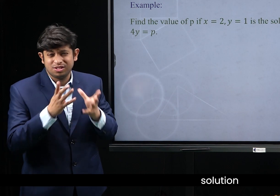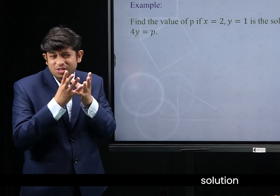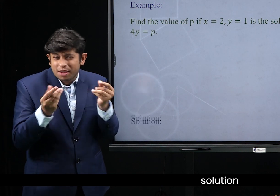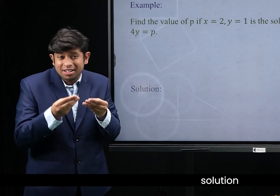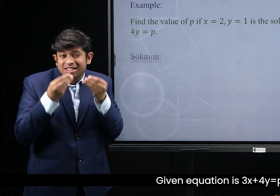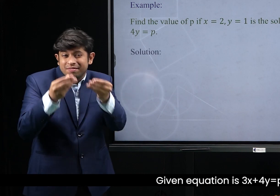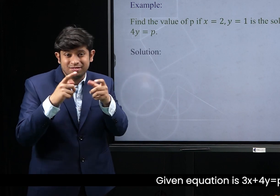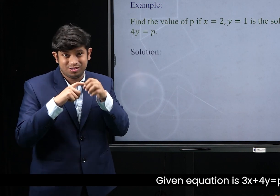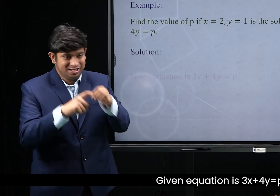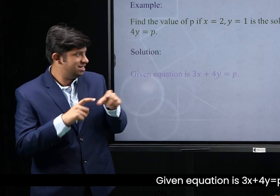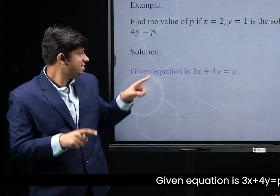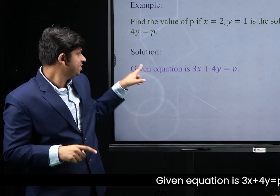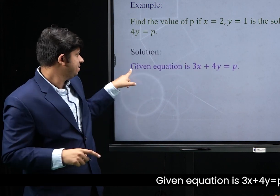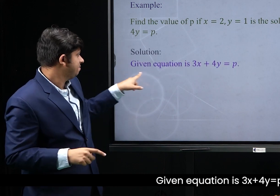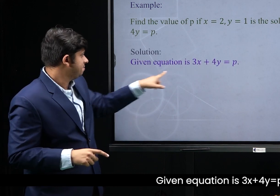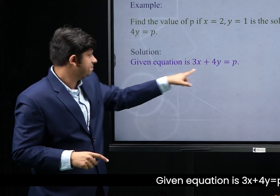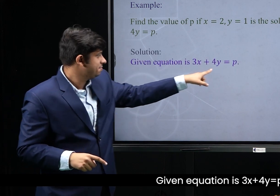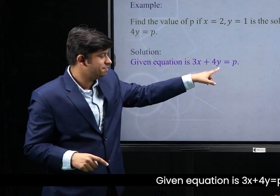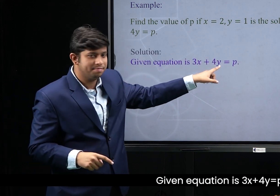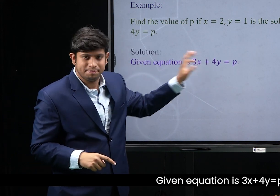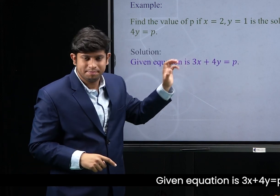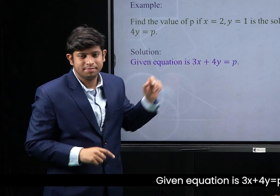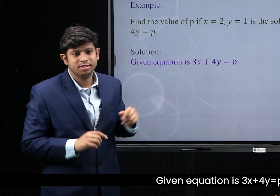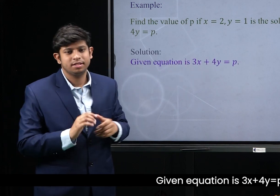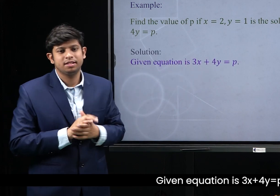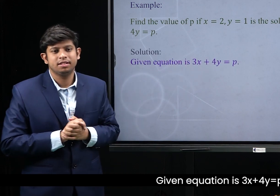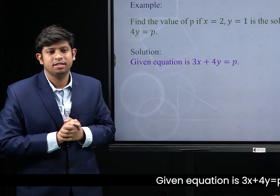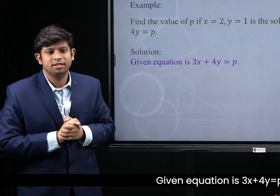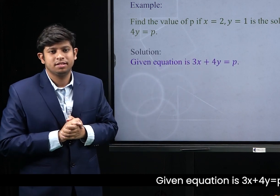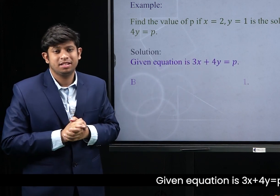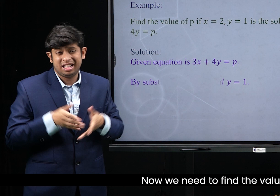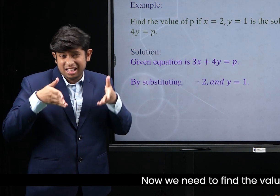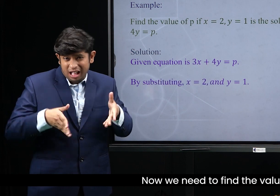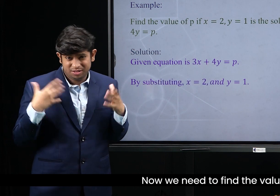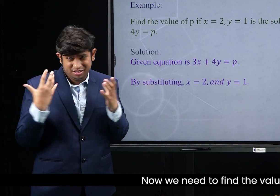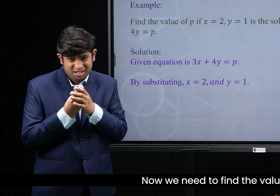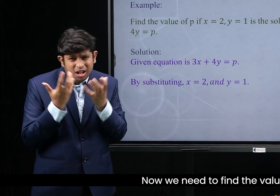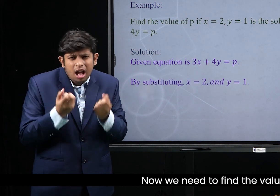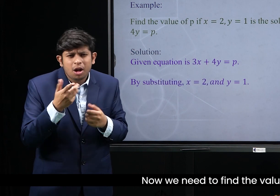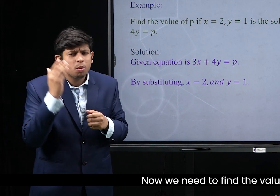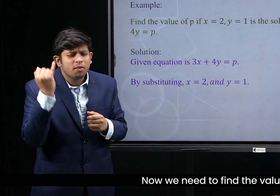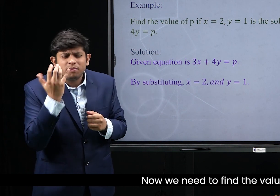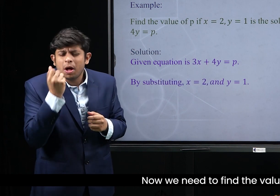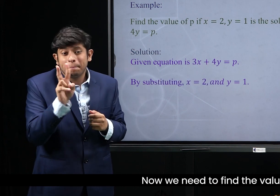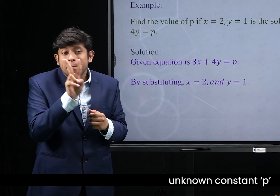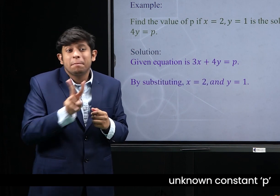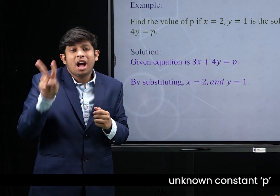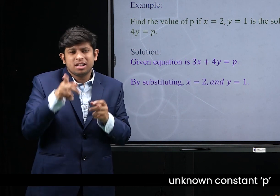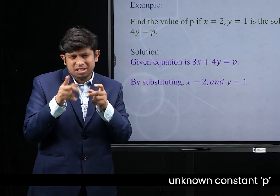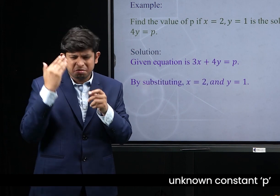Solution: given equation is 3x plus 4y is equal to p. Now we need to find the value of unknown constant